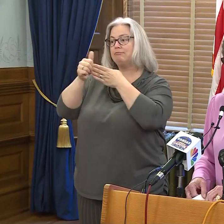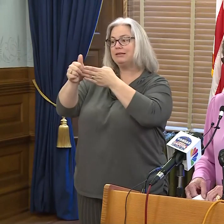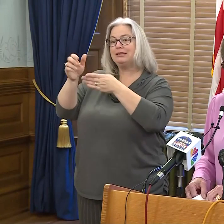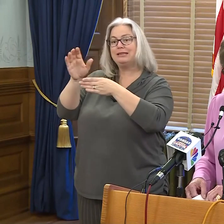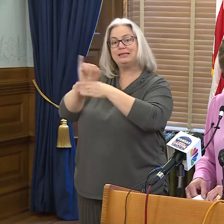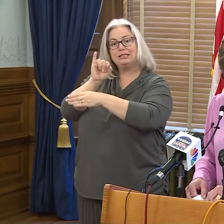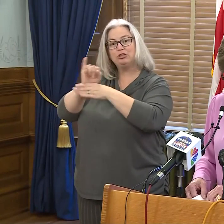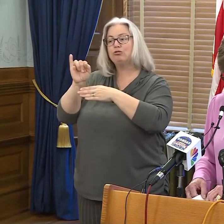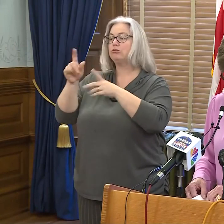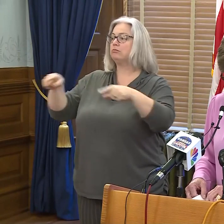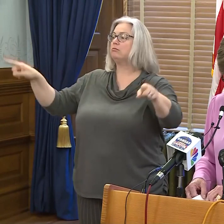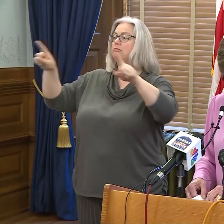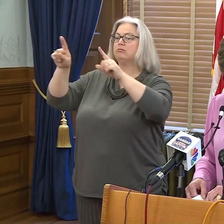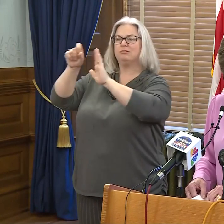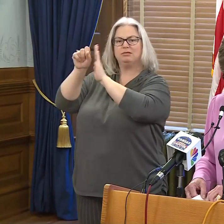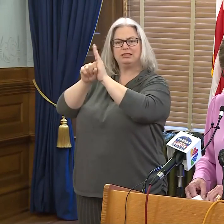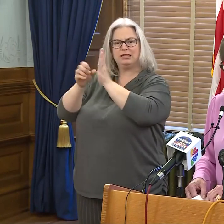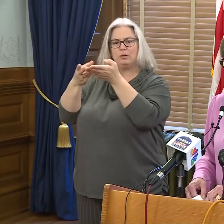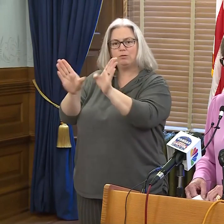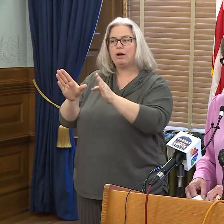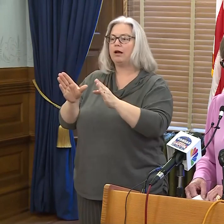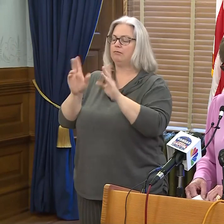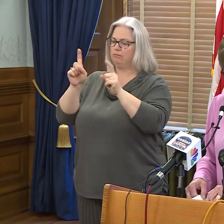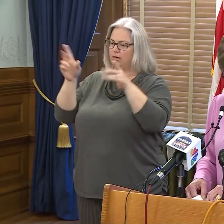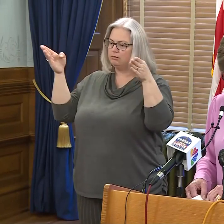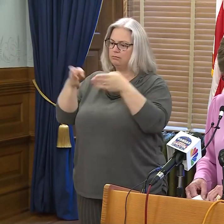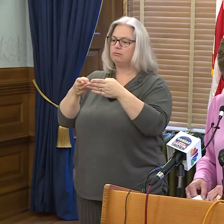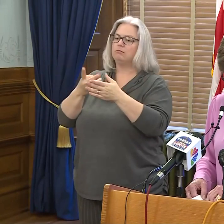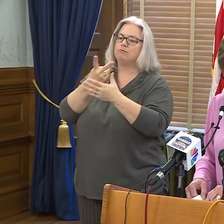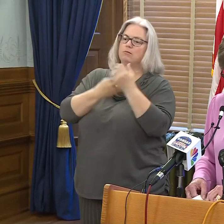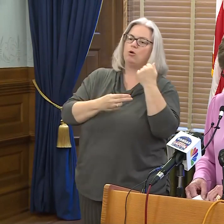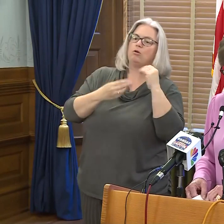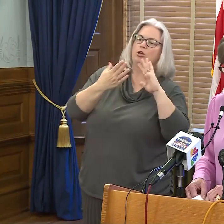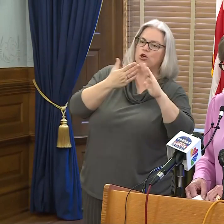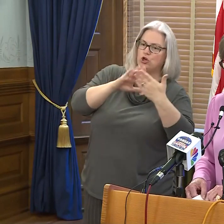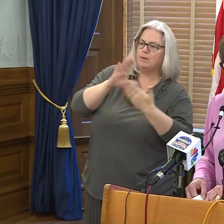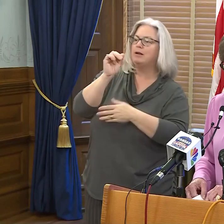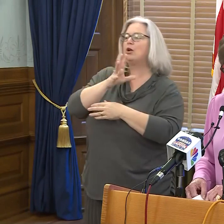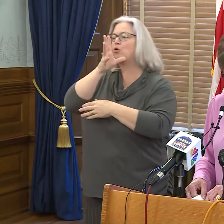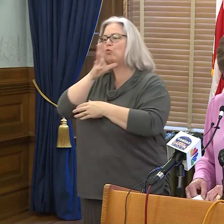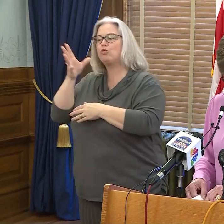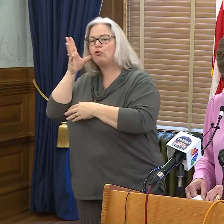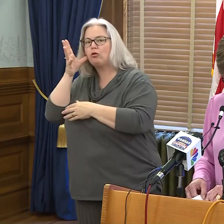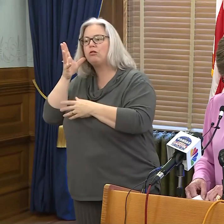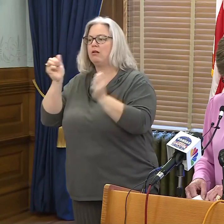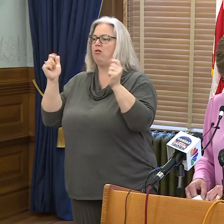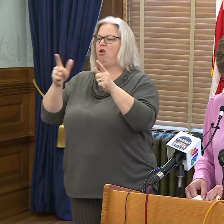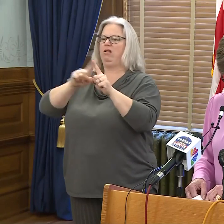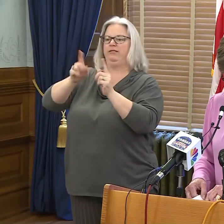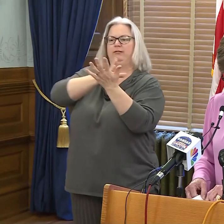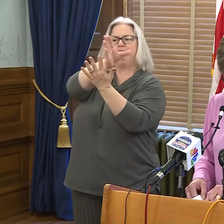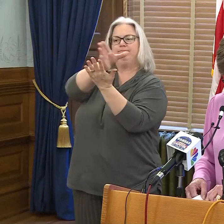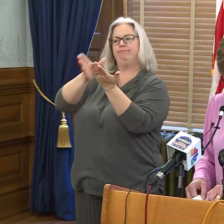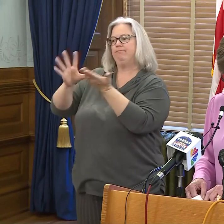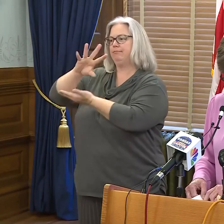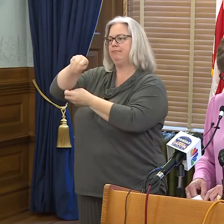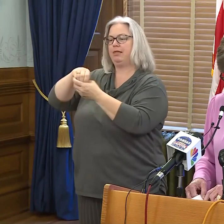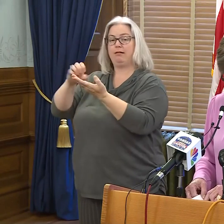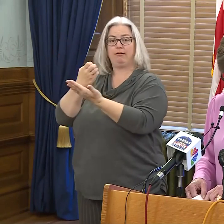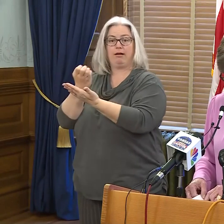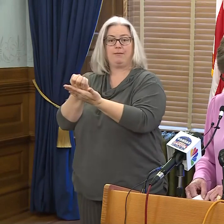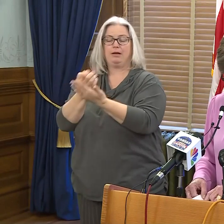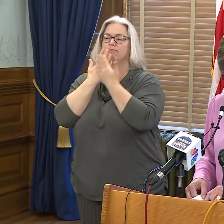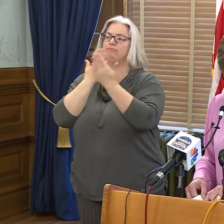Kansas. Our recovery effort must serve both urban and rural areas and all sectors of the economy. I'm grateful